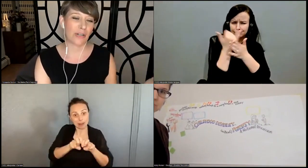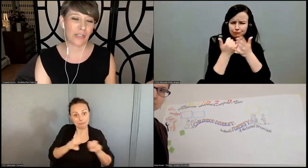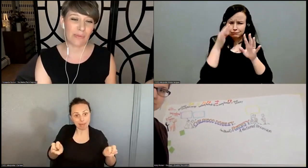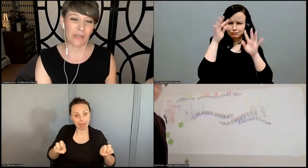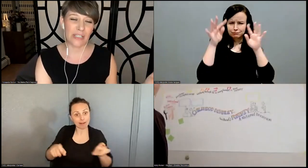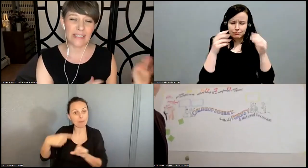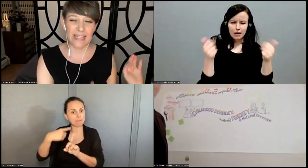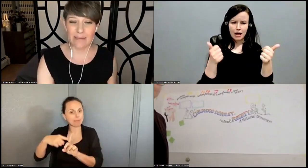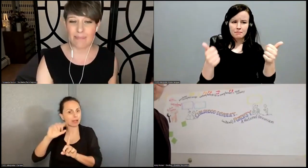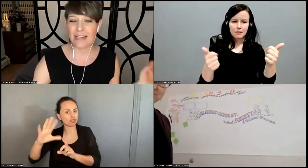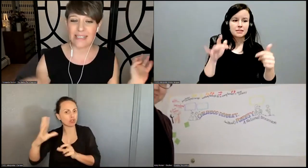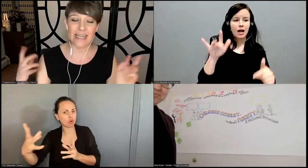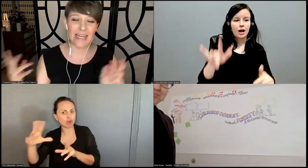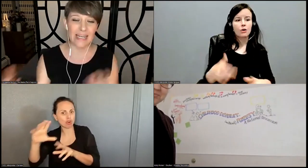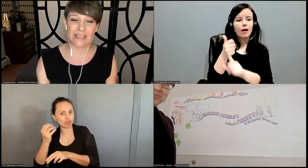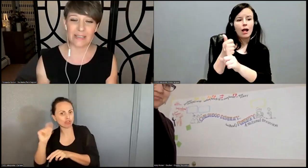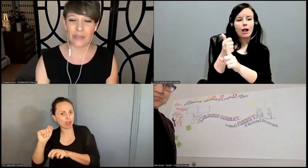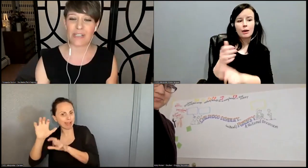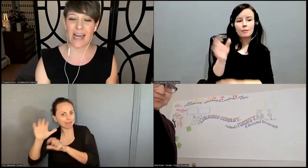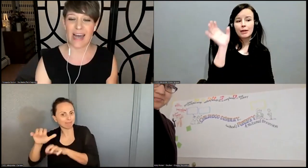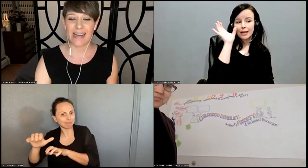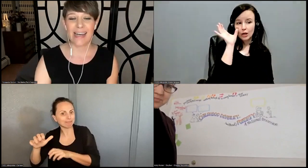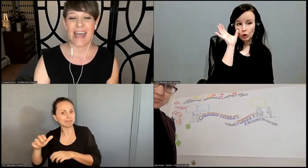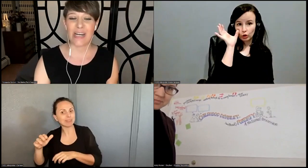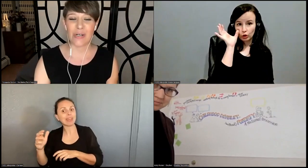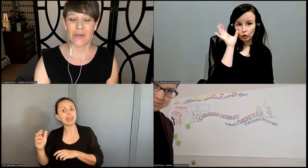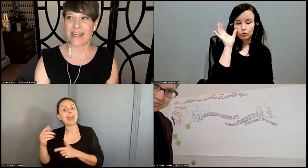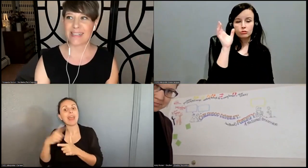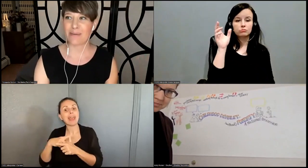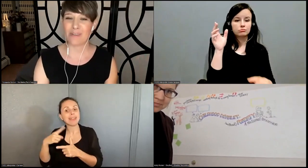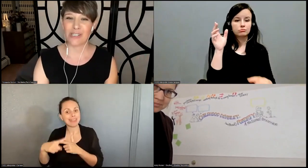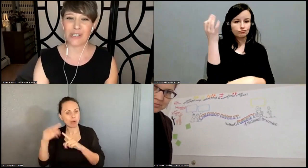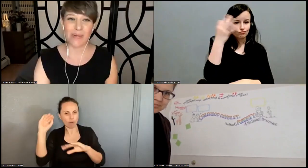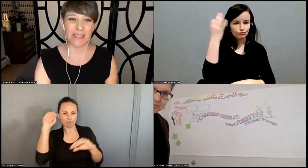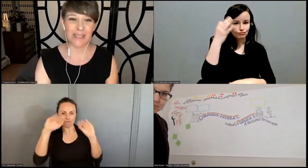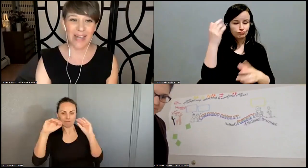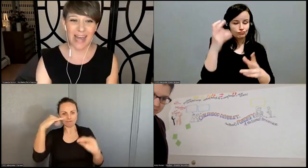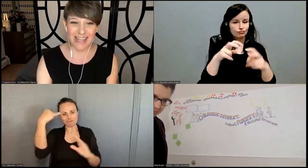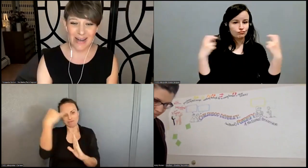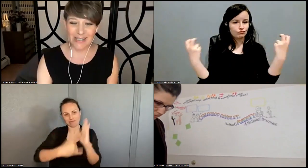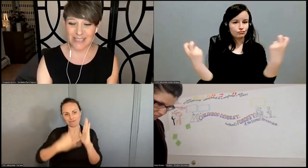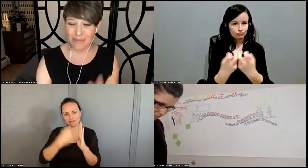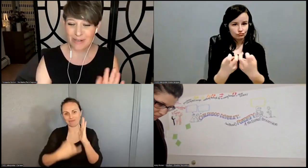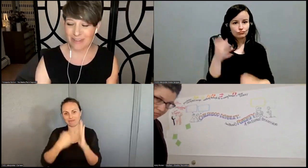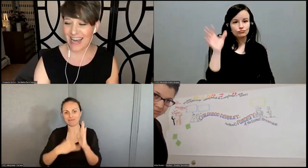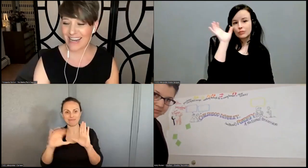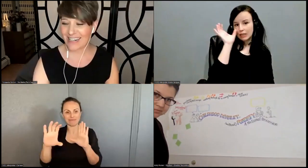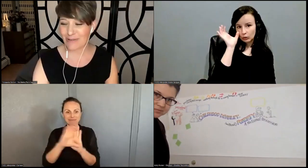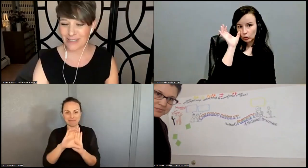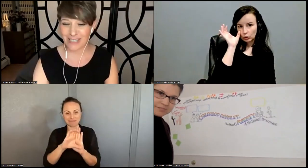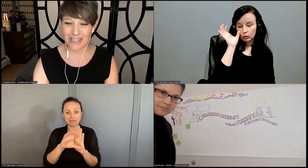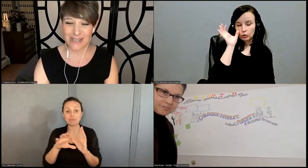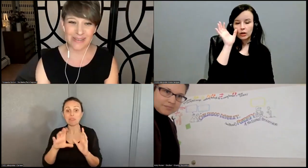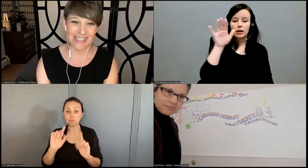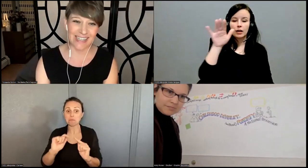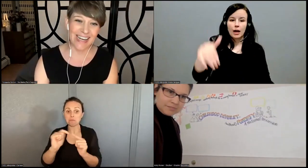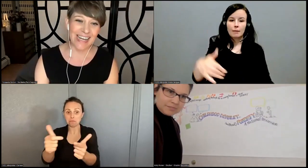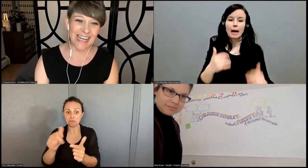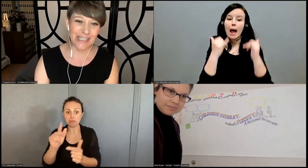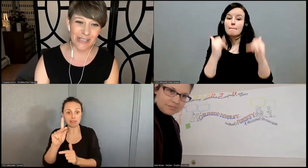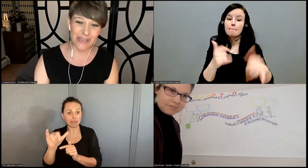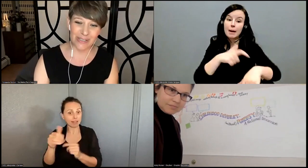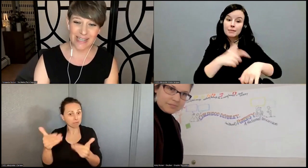your contributions in Menti, in the Zoom chat, and creating some visuals. So Kelly, I'll just briefly hand it over to you